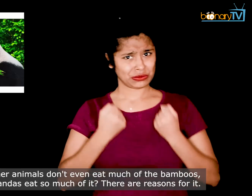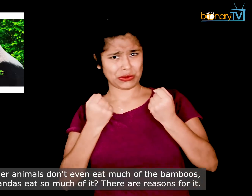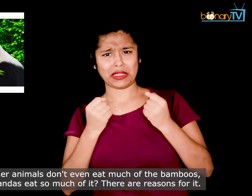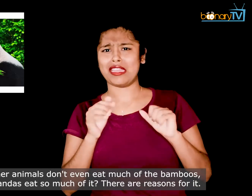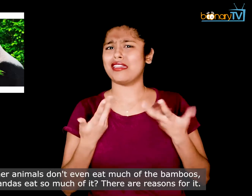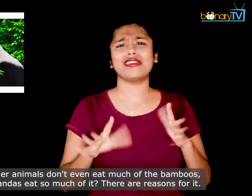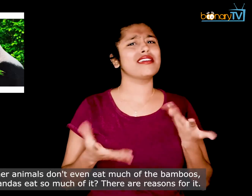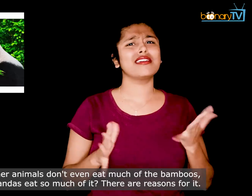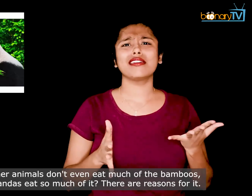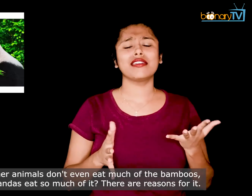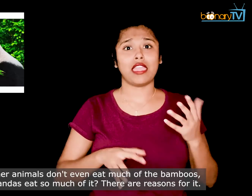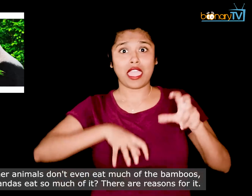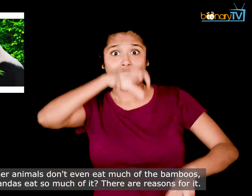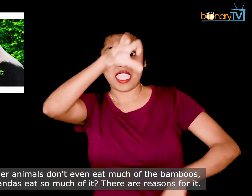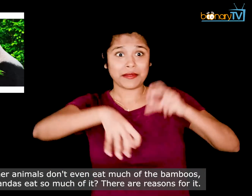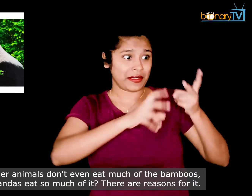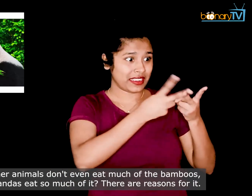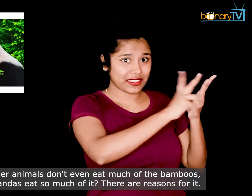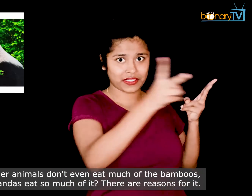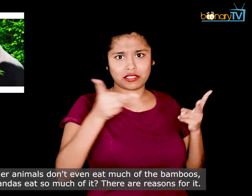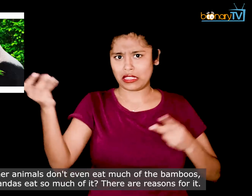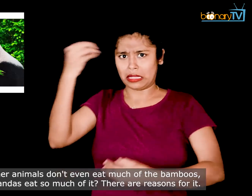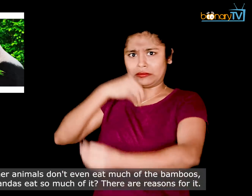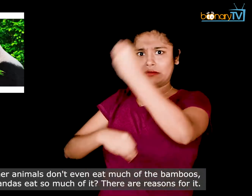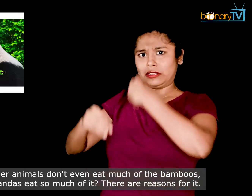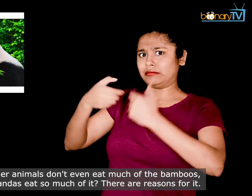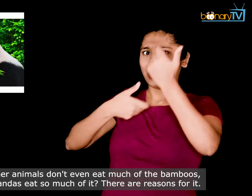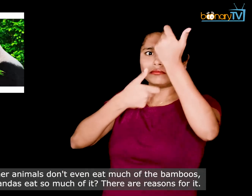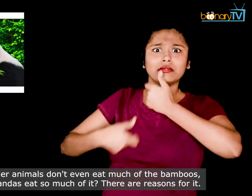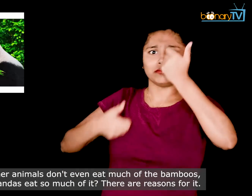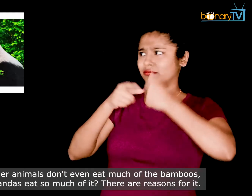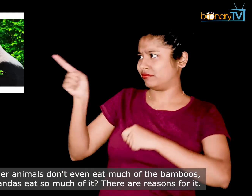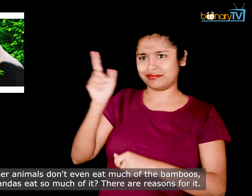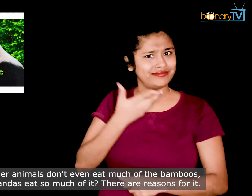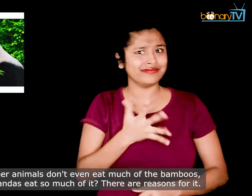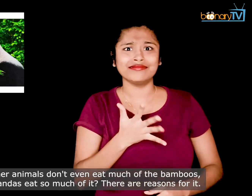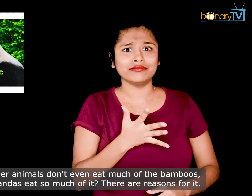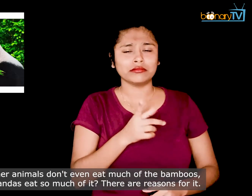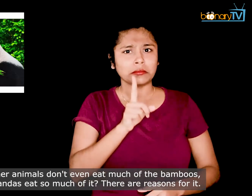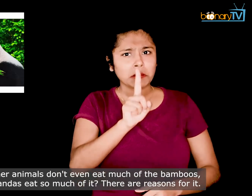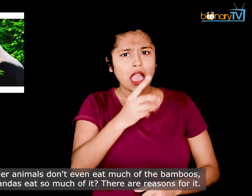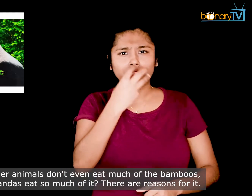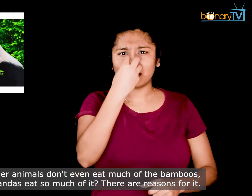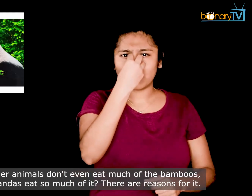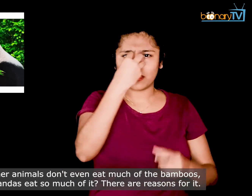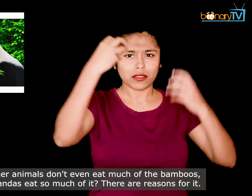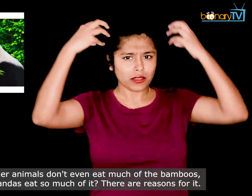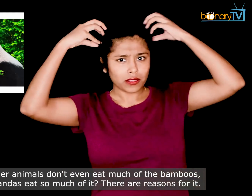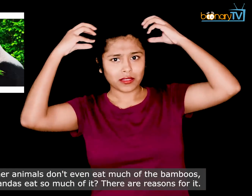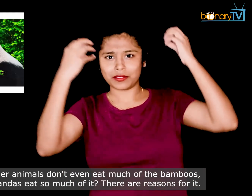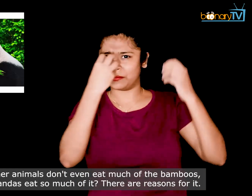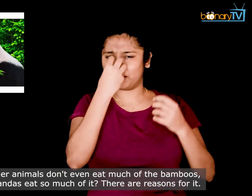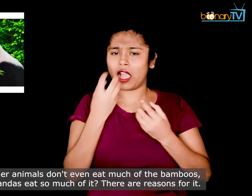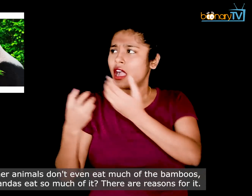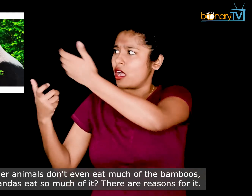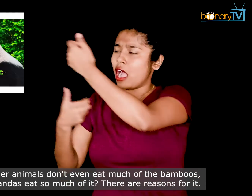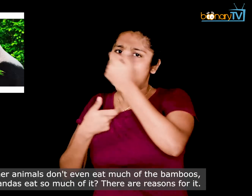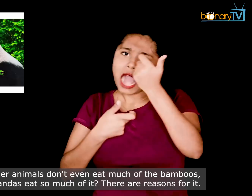other animals don't even eat much of the bamboos. Then why do pandas eat so much of it?